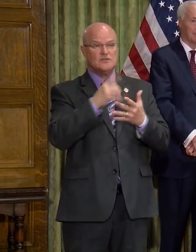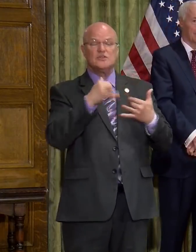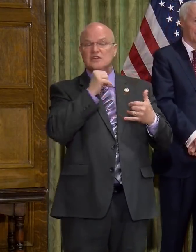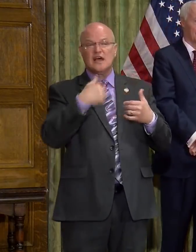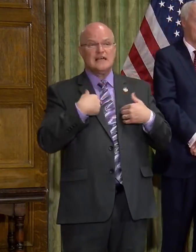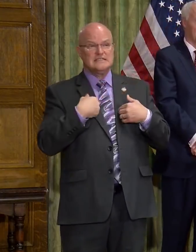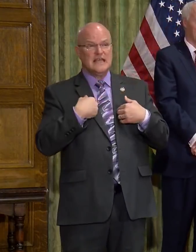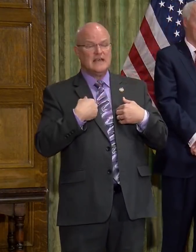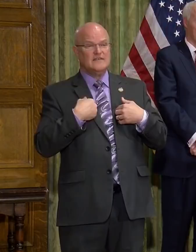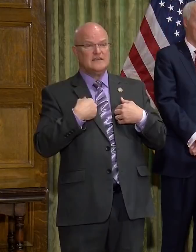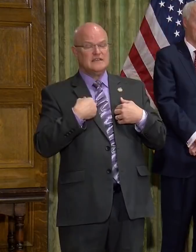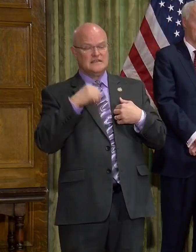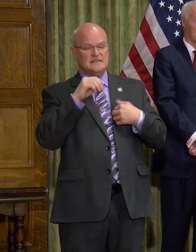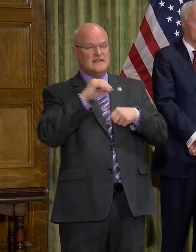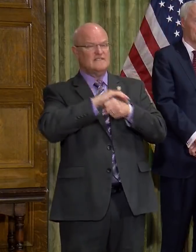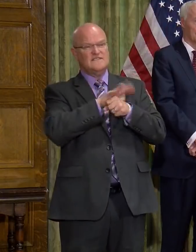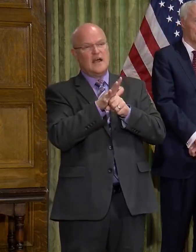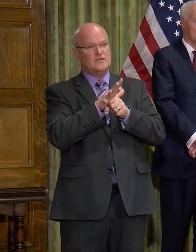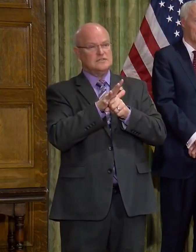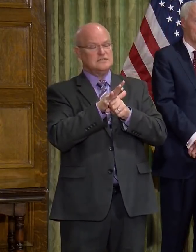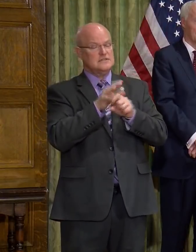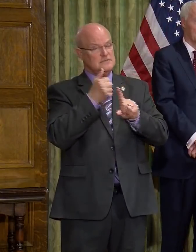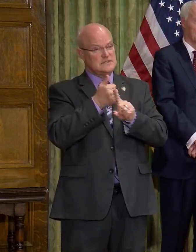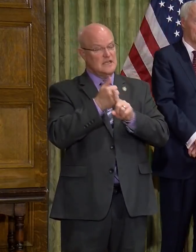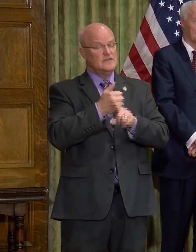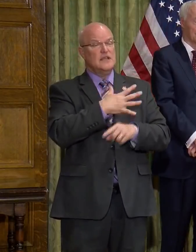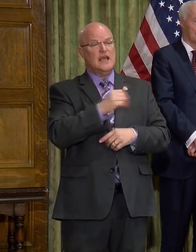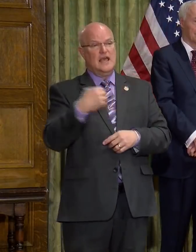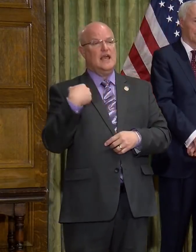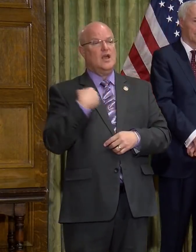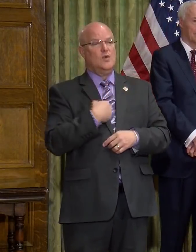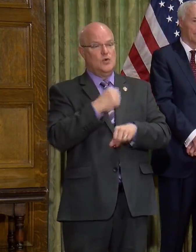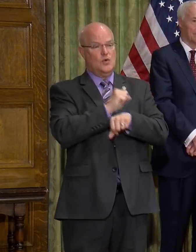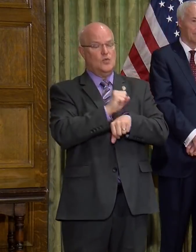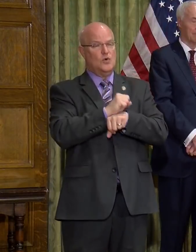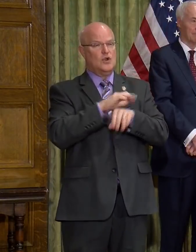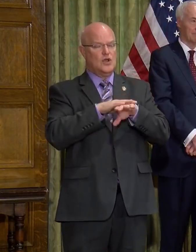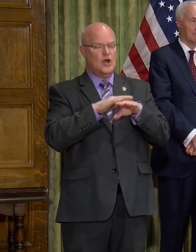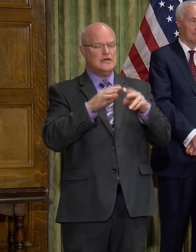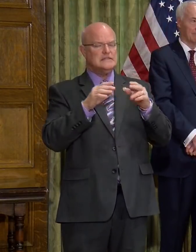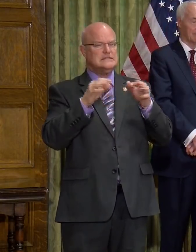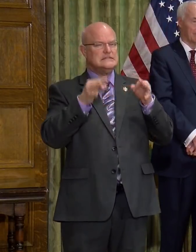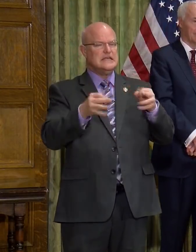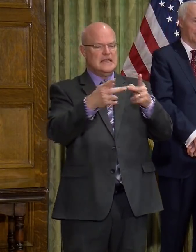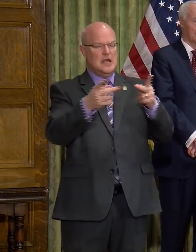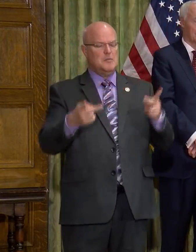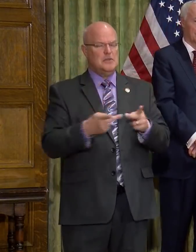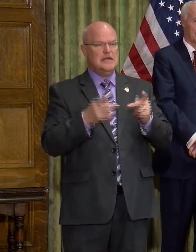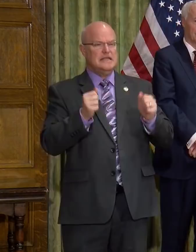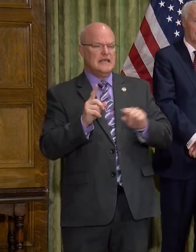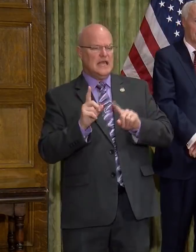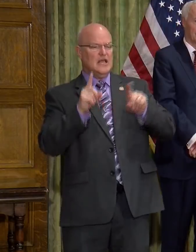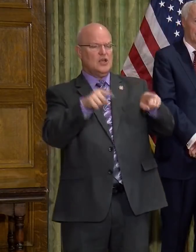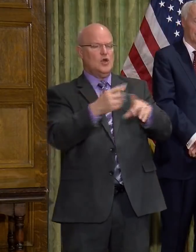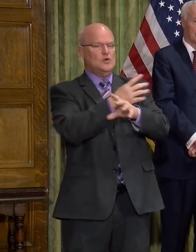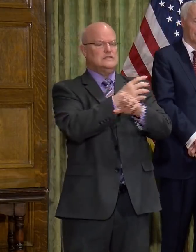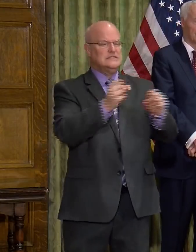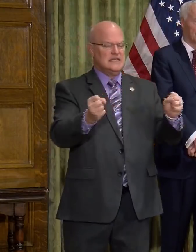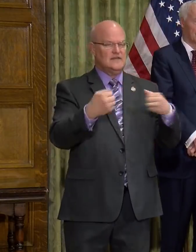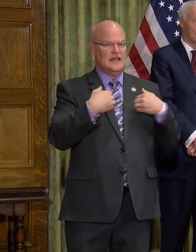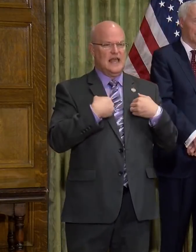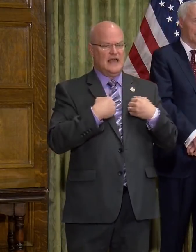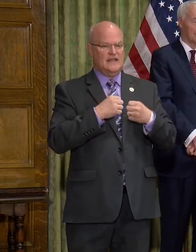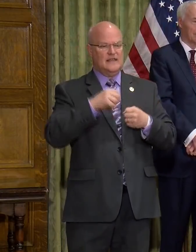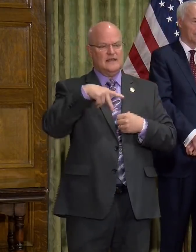still shedding virus. And then we are working on the logistics of having a place where they can safely have that